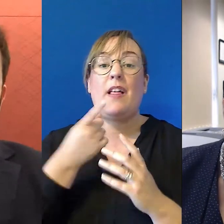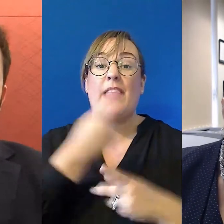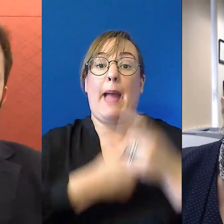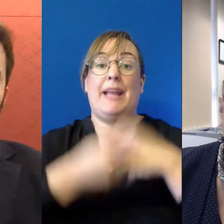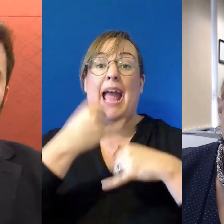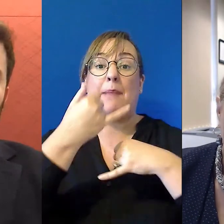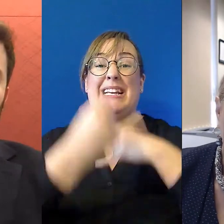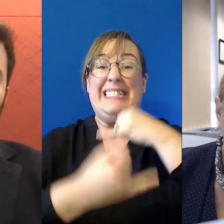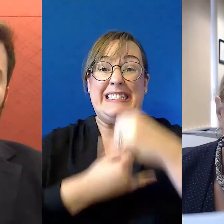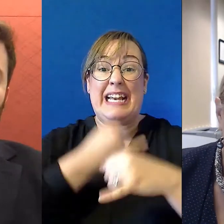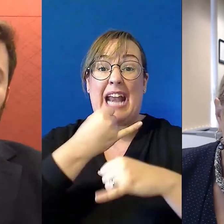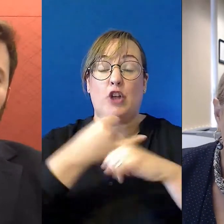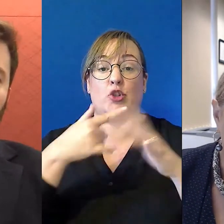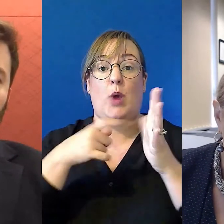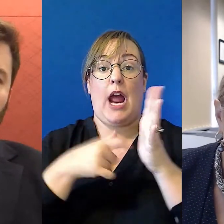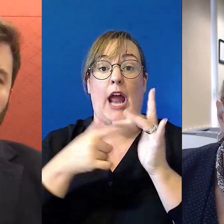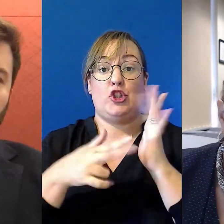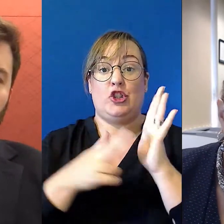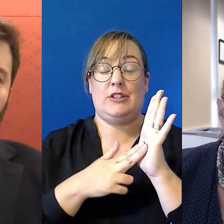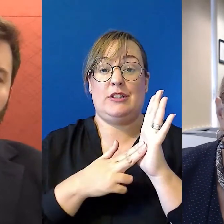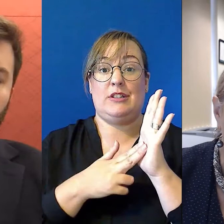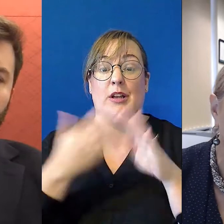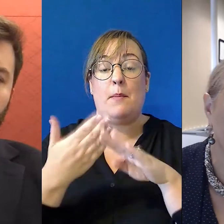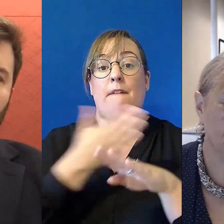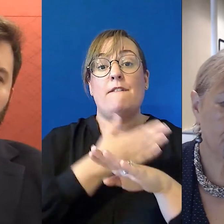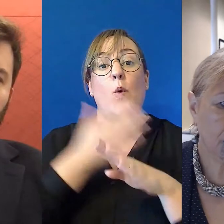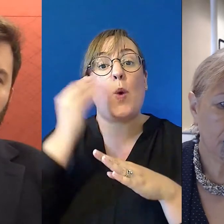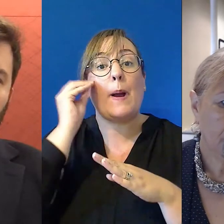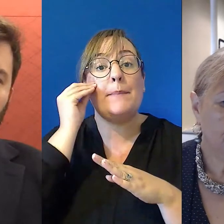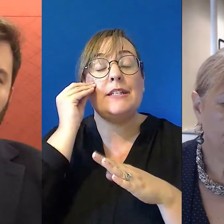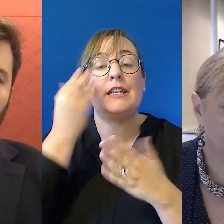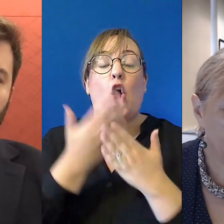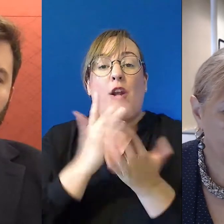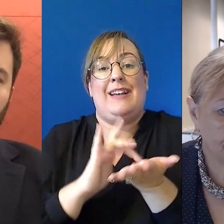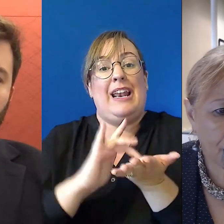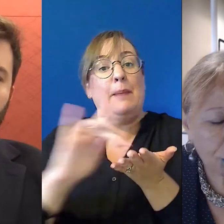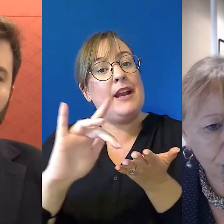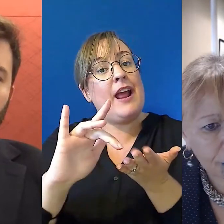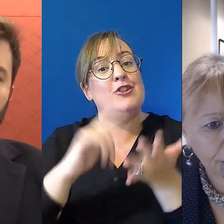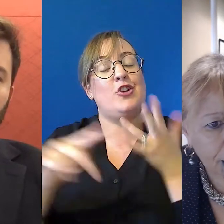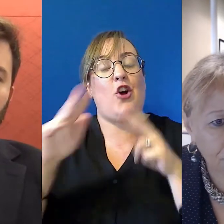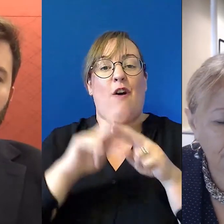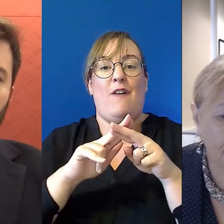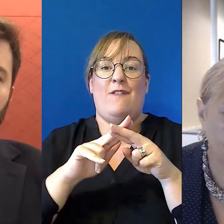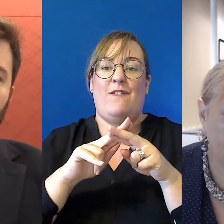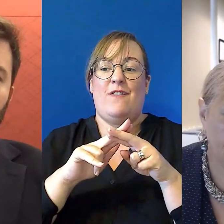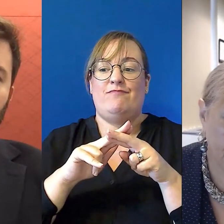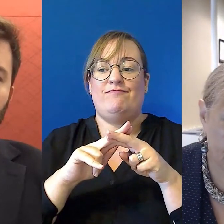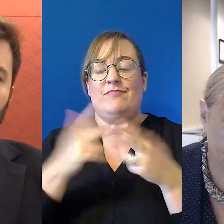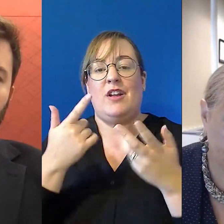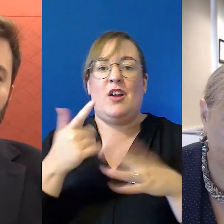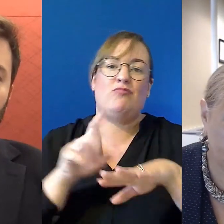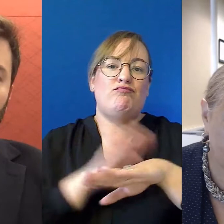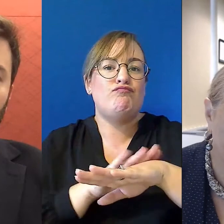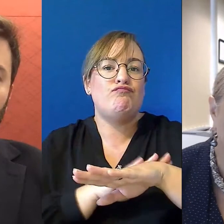action before the International Committee on the Elimination of All Forms of Racial Discrimination. That committee found